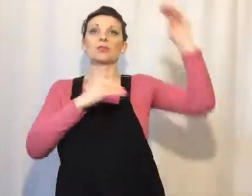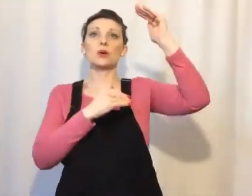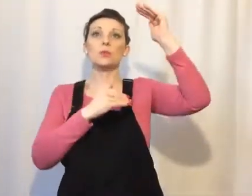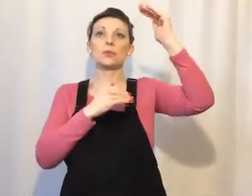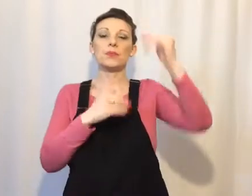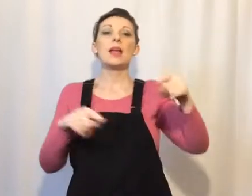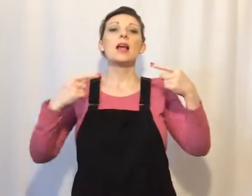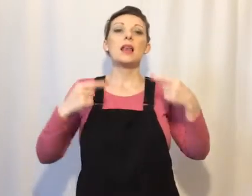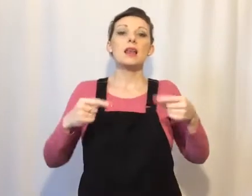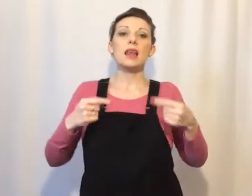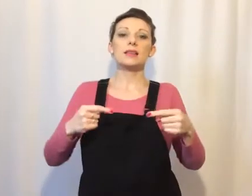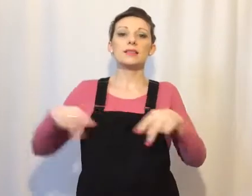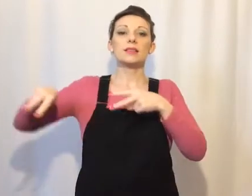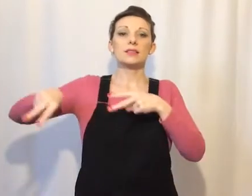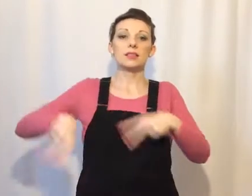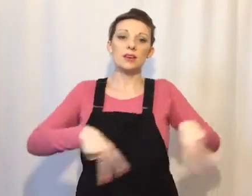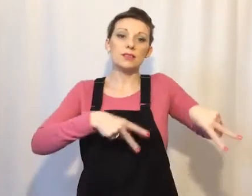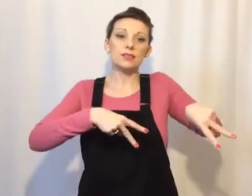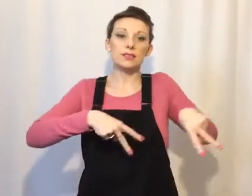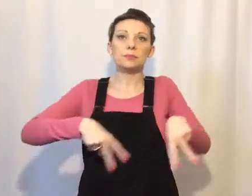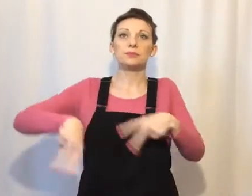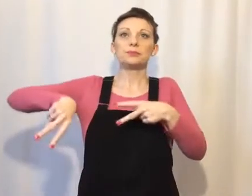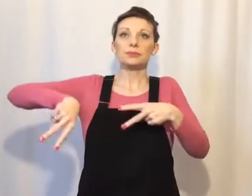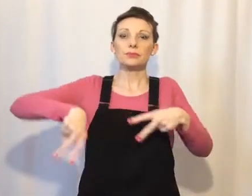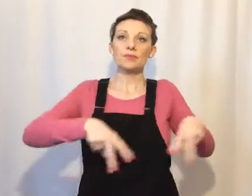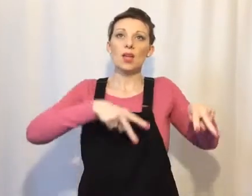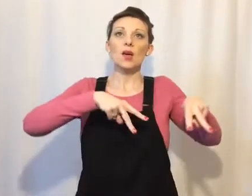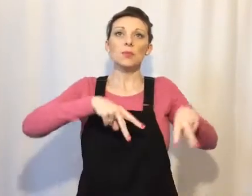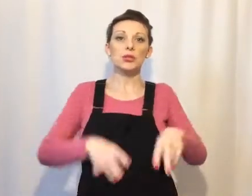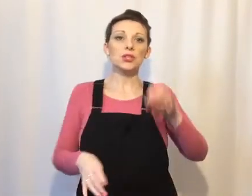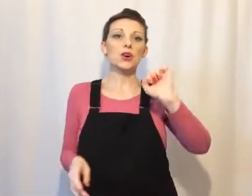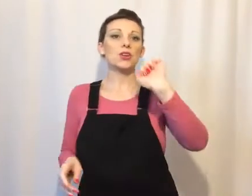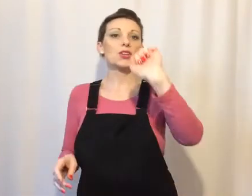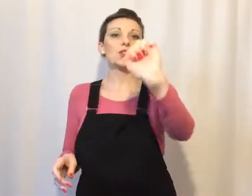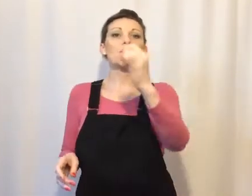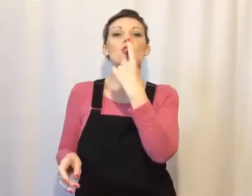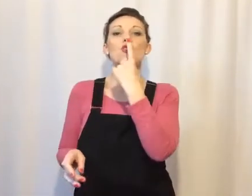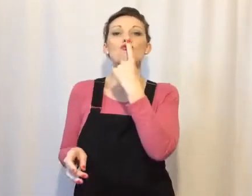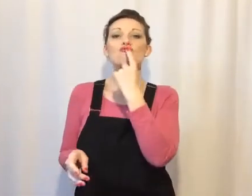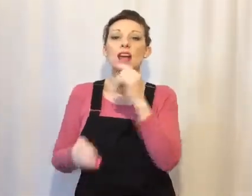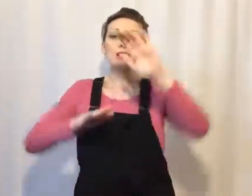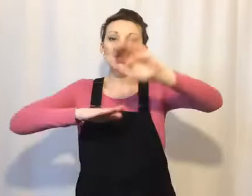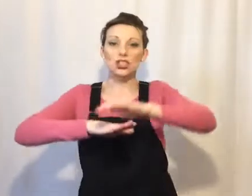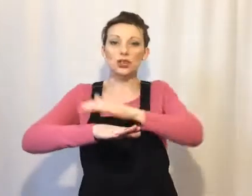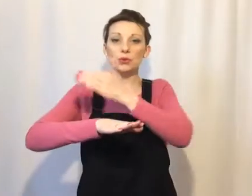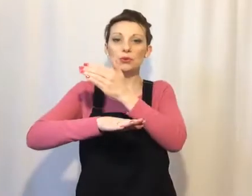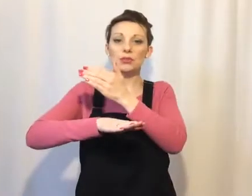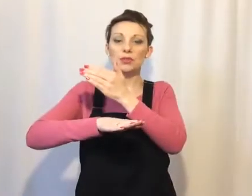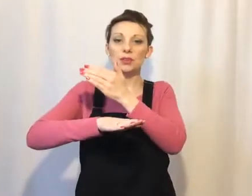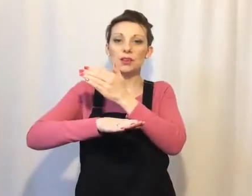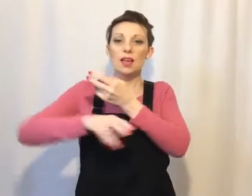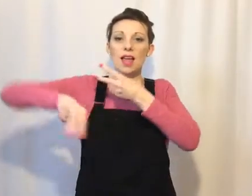top. Let's dance. Put on your red shoes